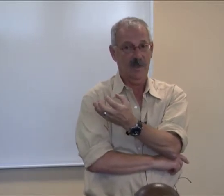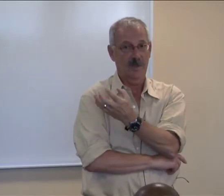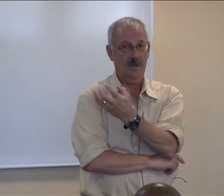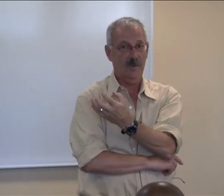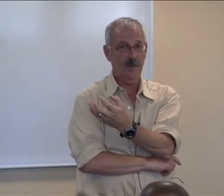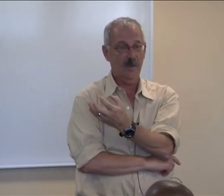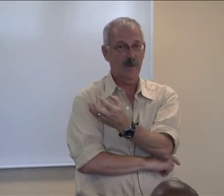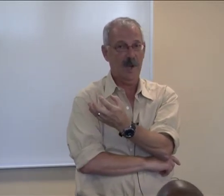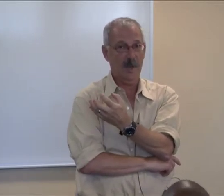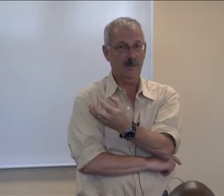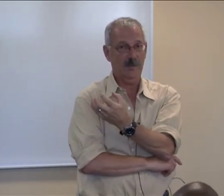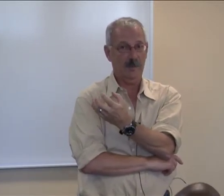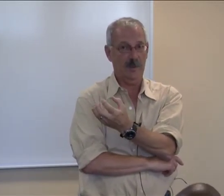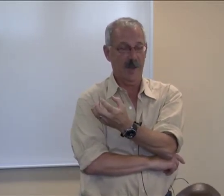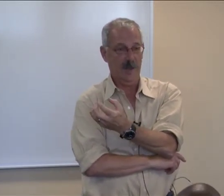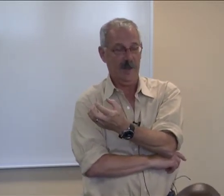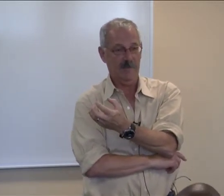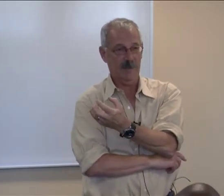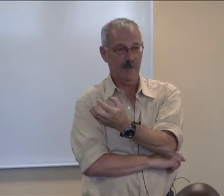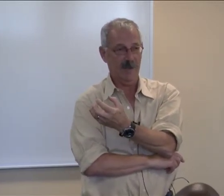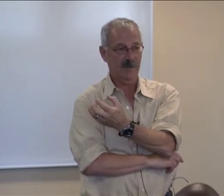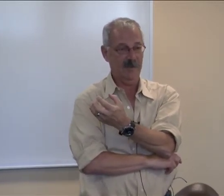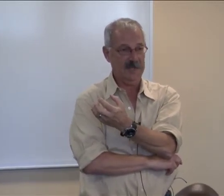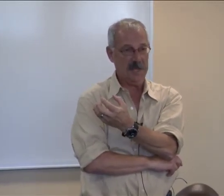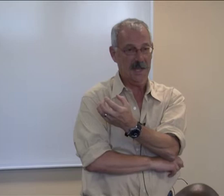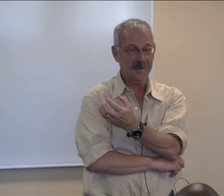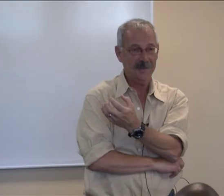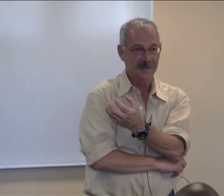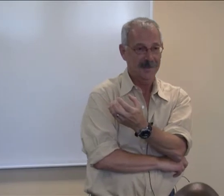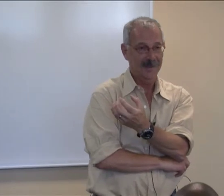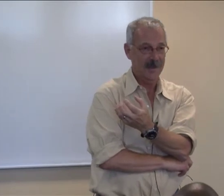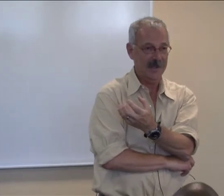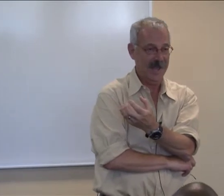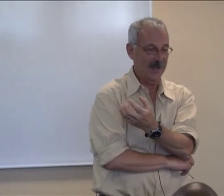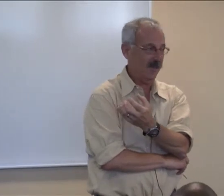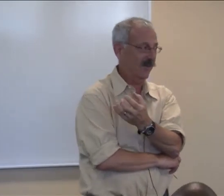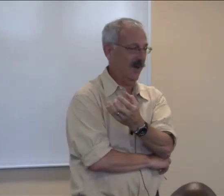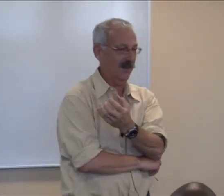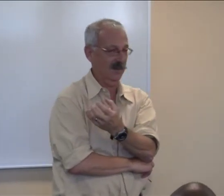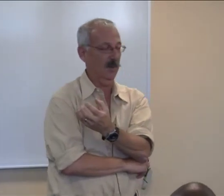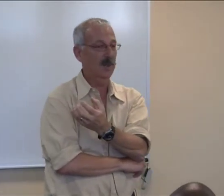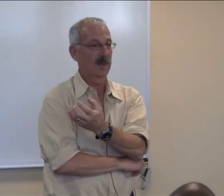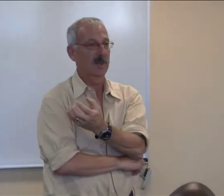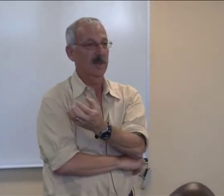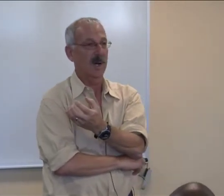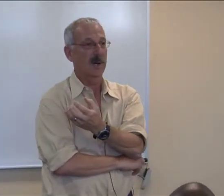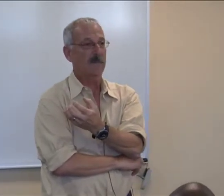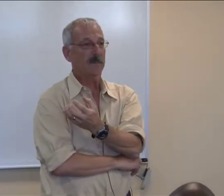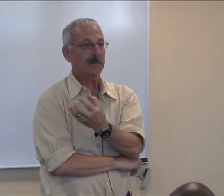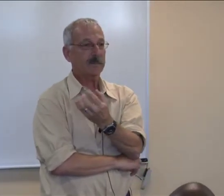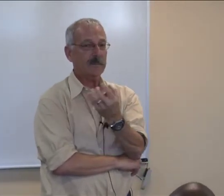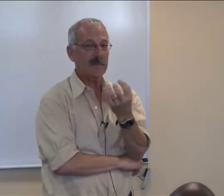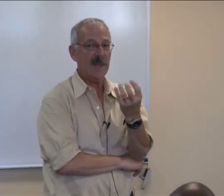adults to colleges where they're not left with much, if any, debt. I would add that proviso.